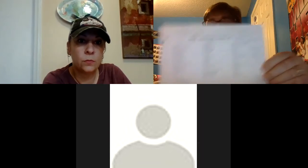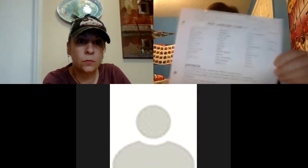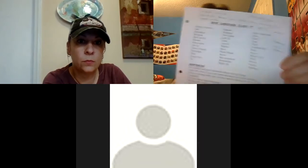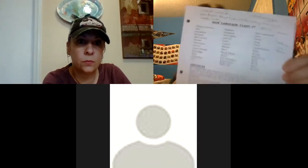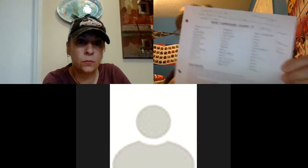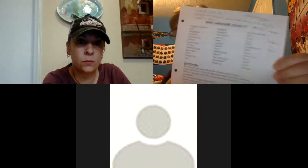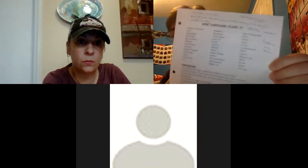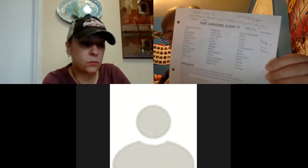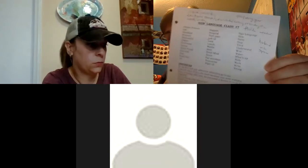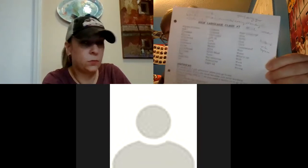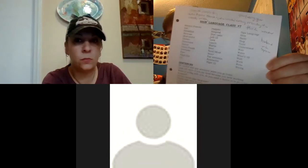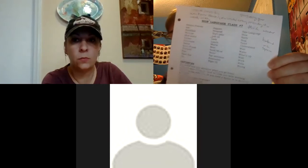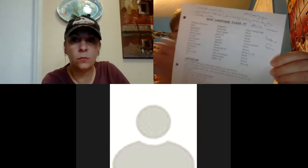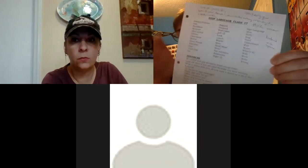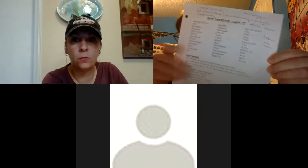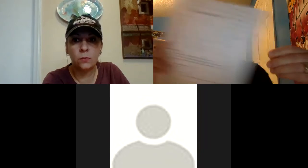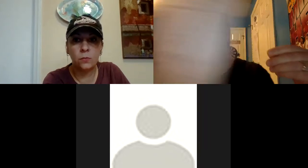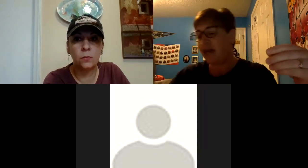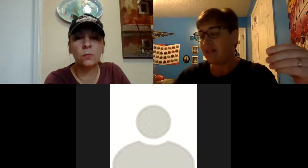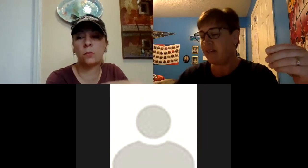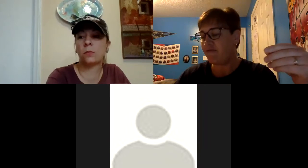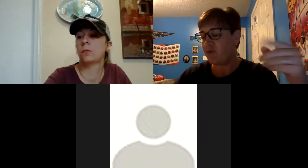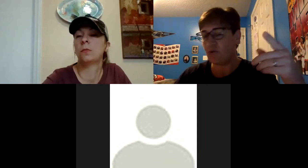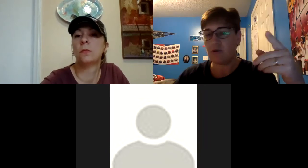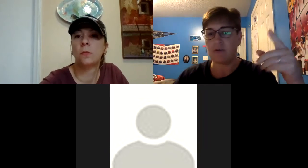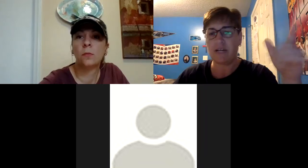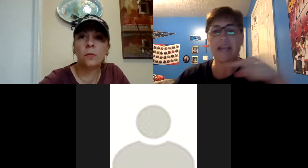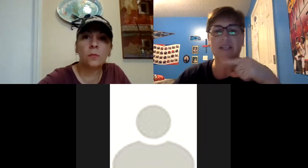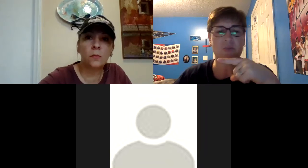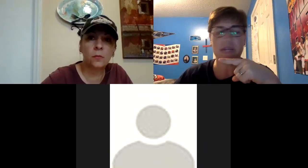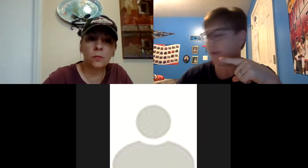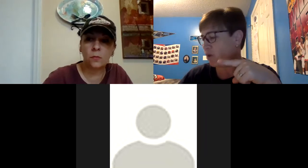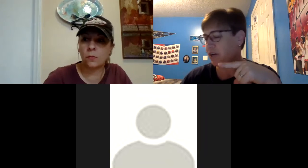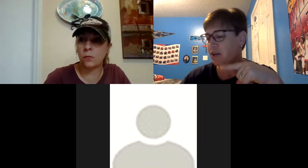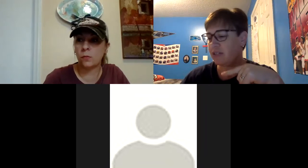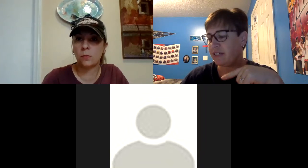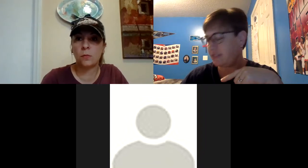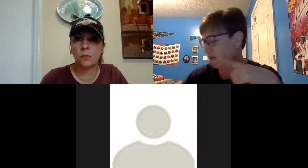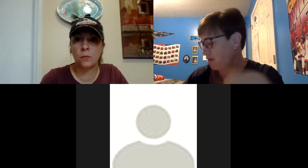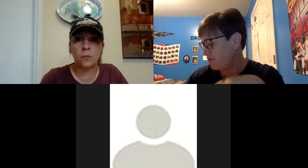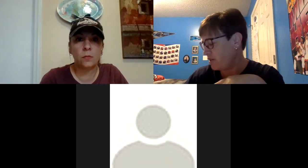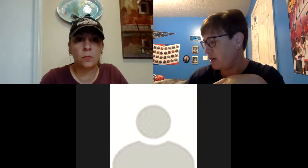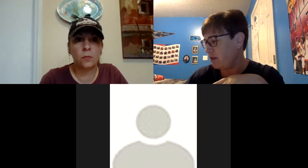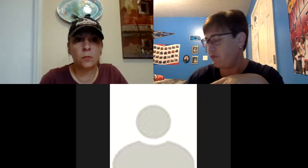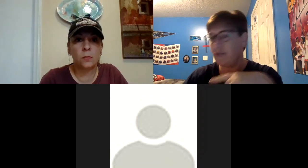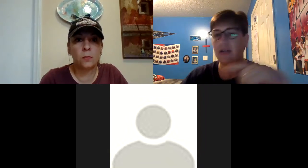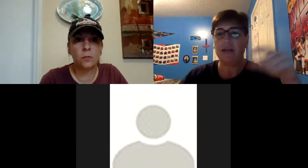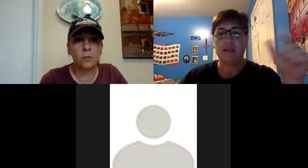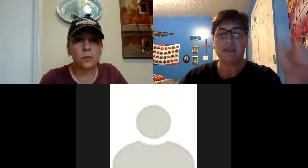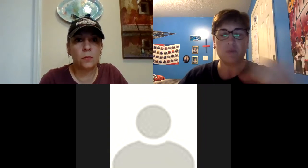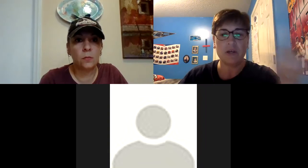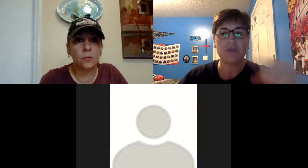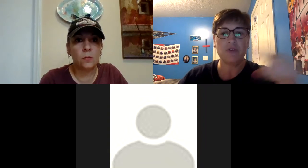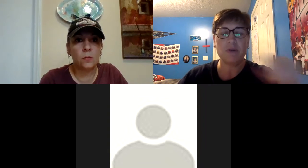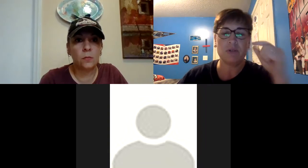that I've always had for week 7. And then for next week, I'm working on a list off of